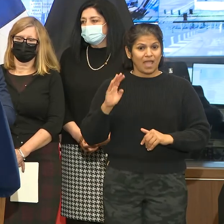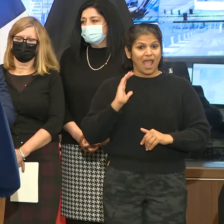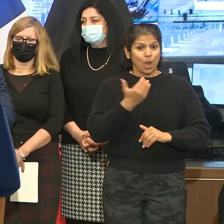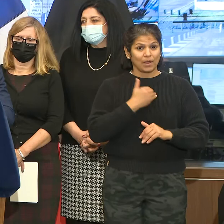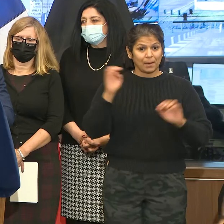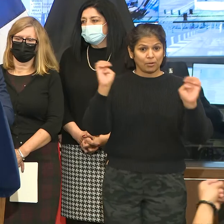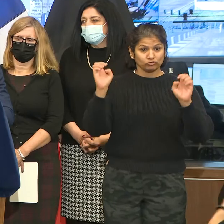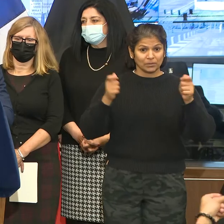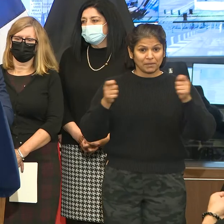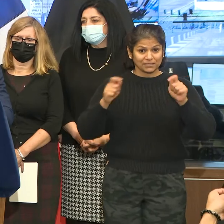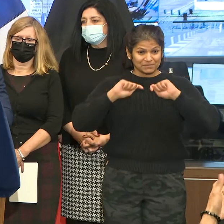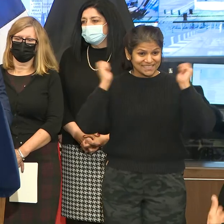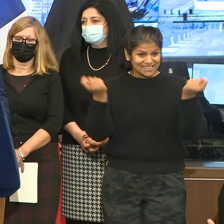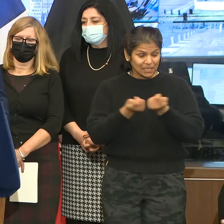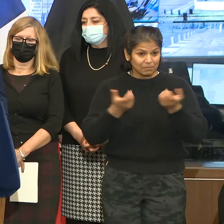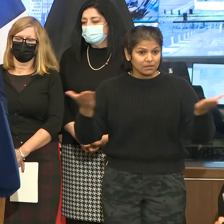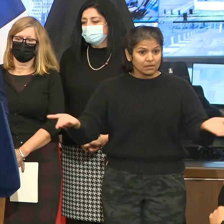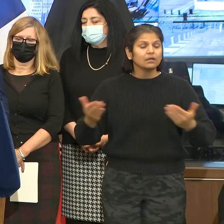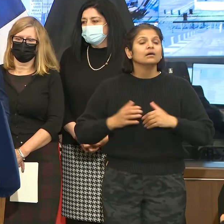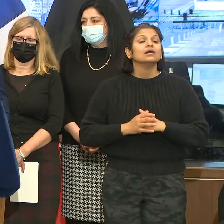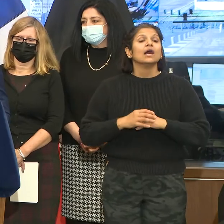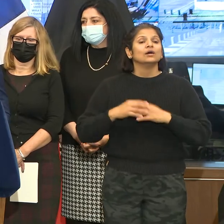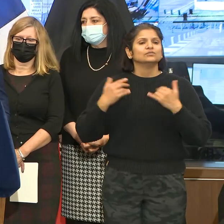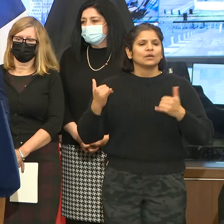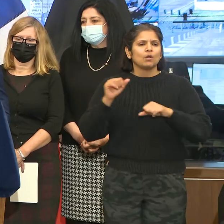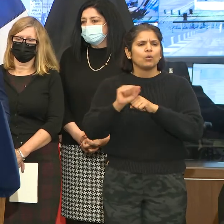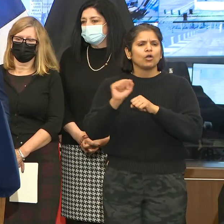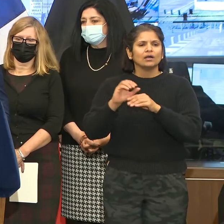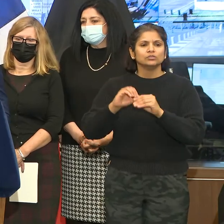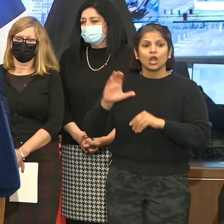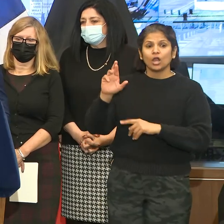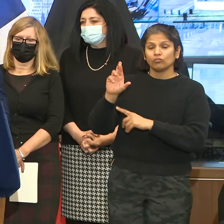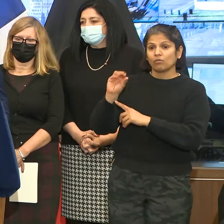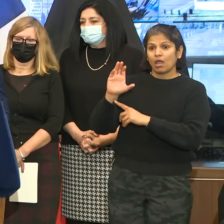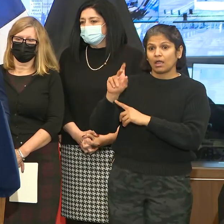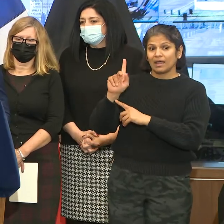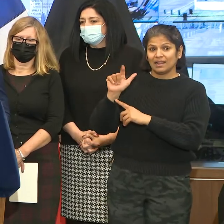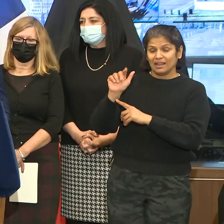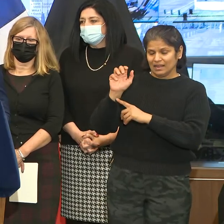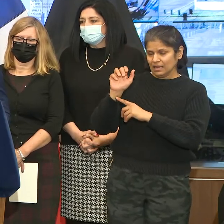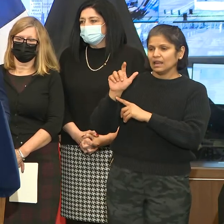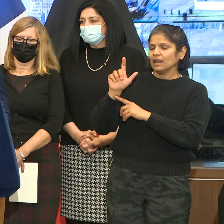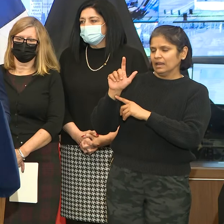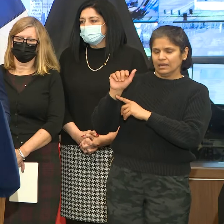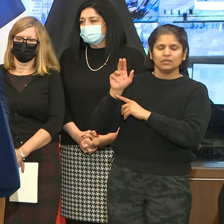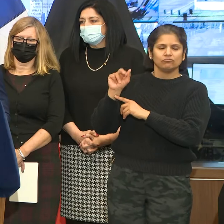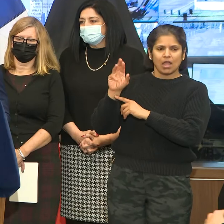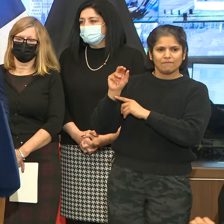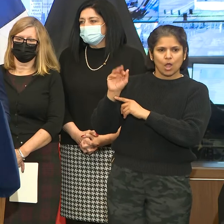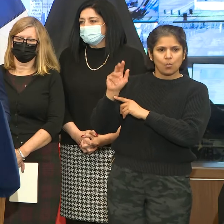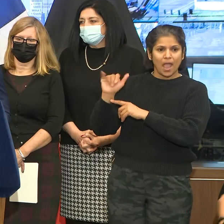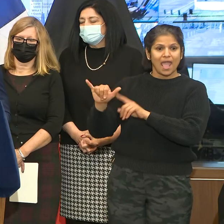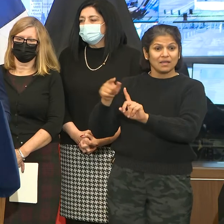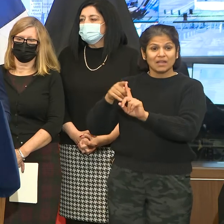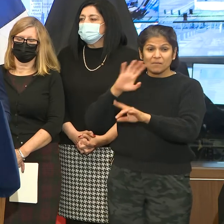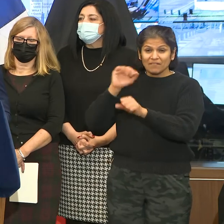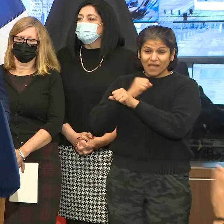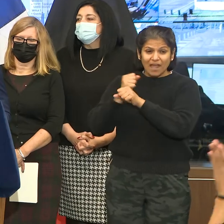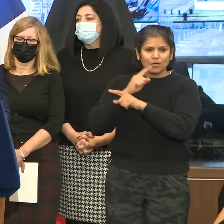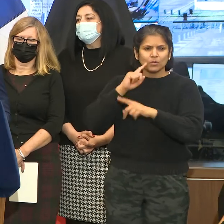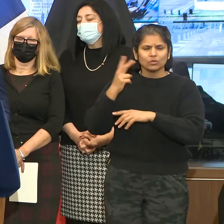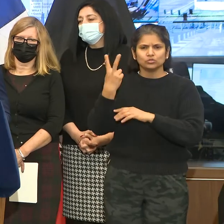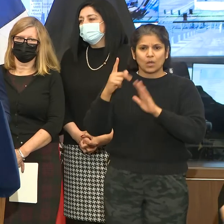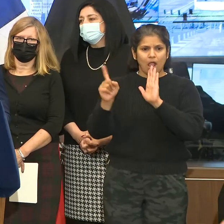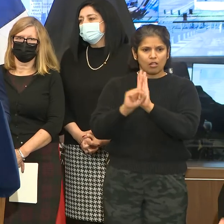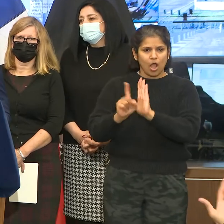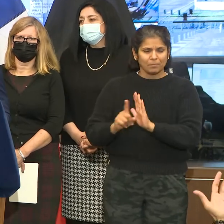at Ladder 134 in Rockaway. He was actively firing a two-alarm fire yesterday.